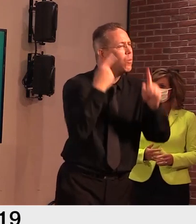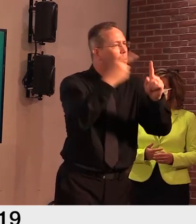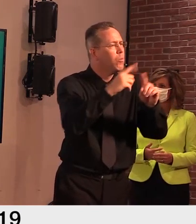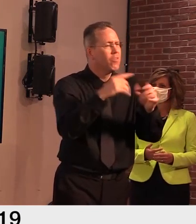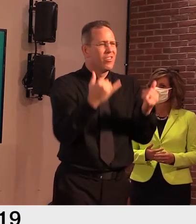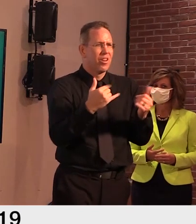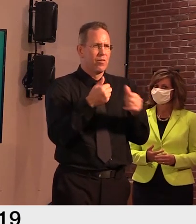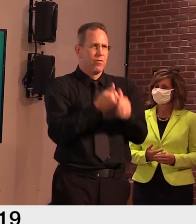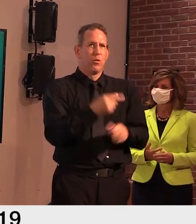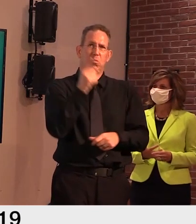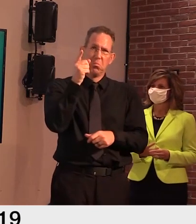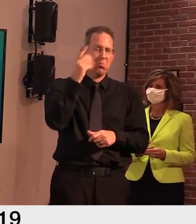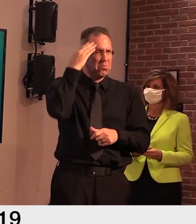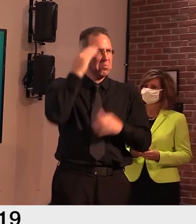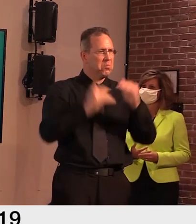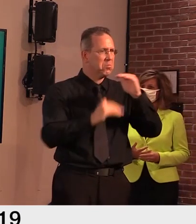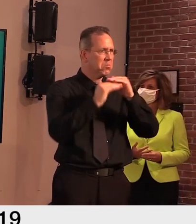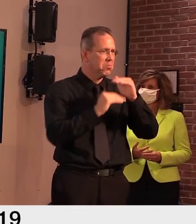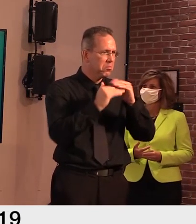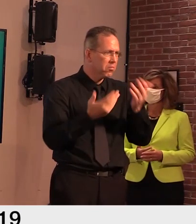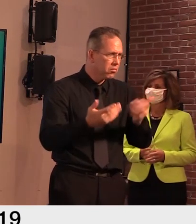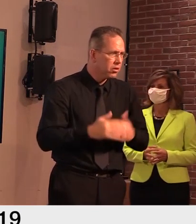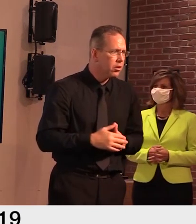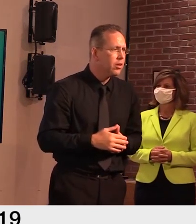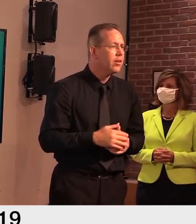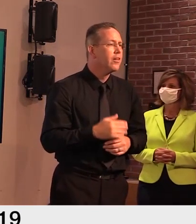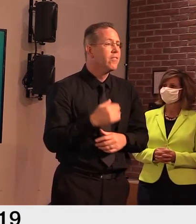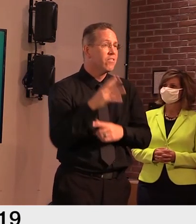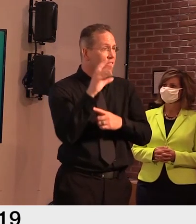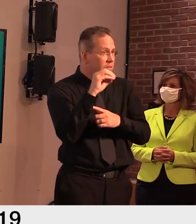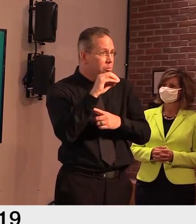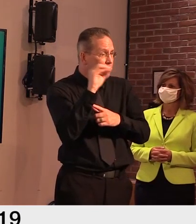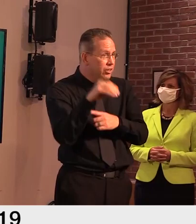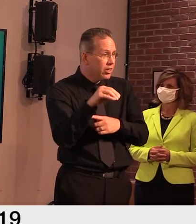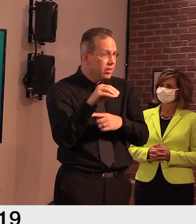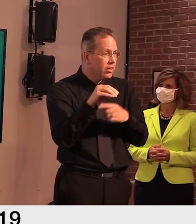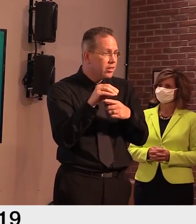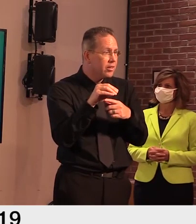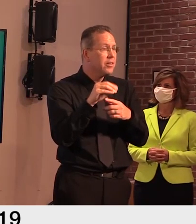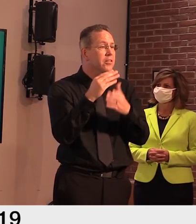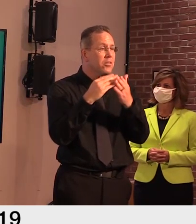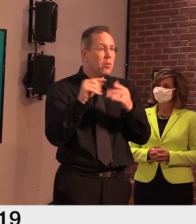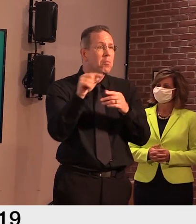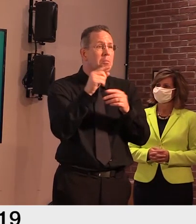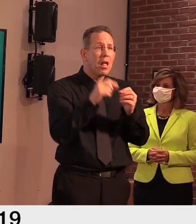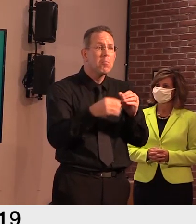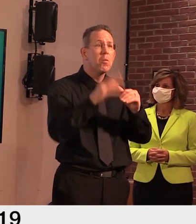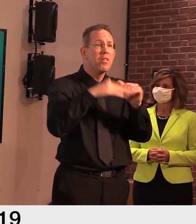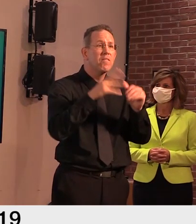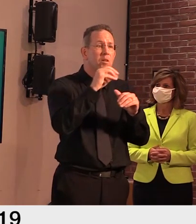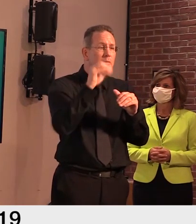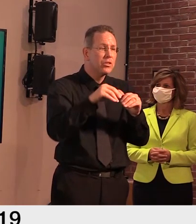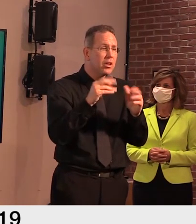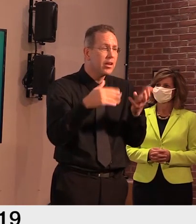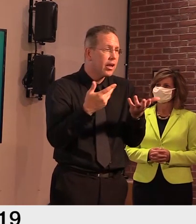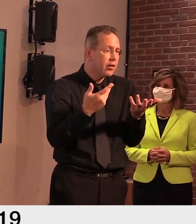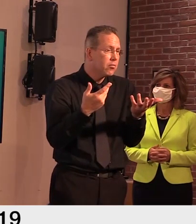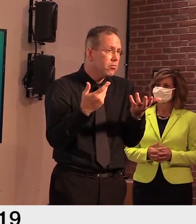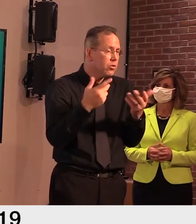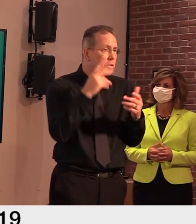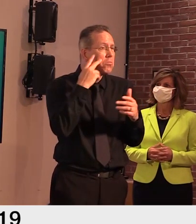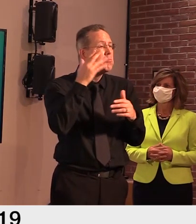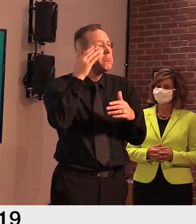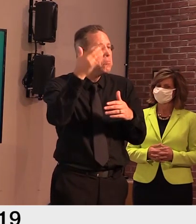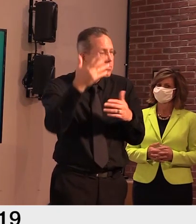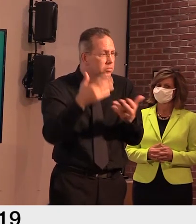thought there's the best way. The other approach, of course, is to get to 100% where we don't have to have this conversation. And we're getting there. I mean,